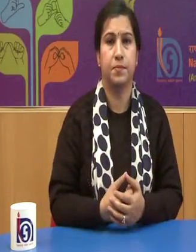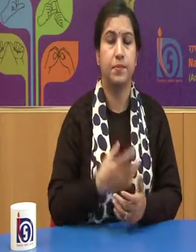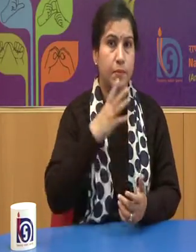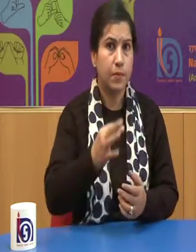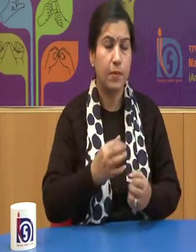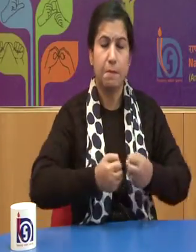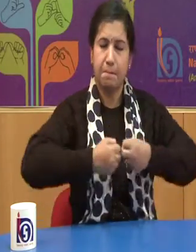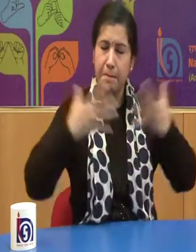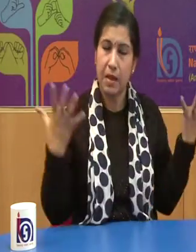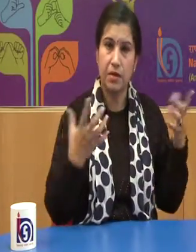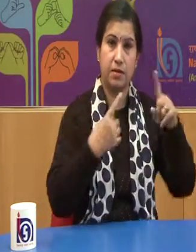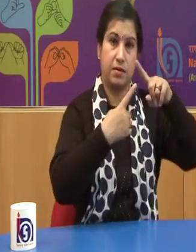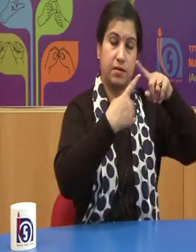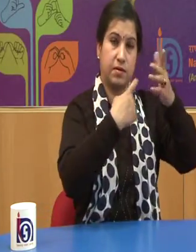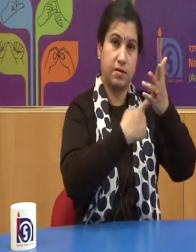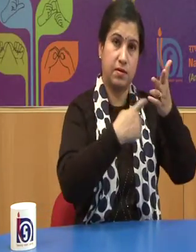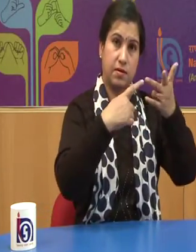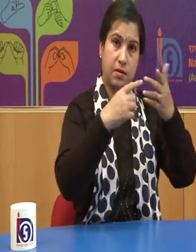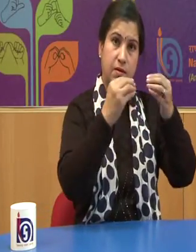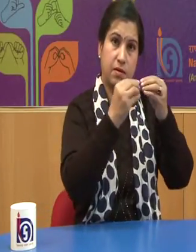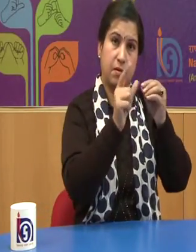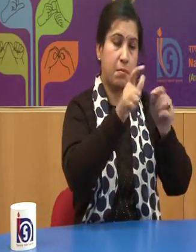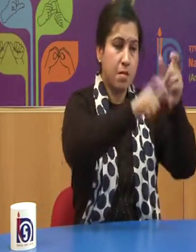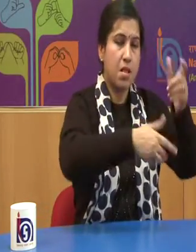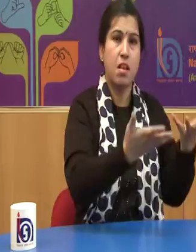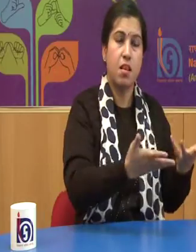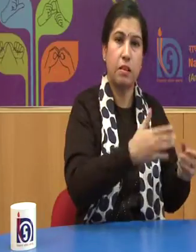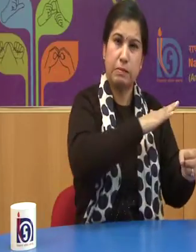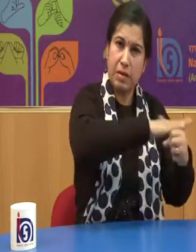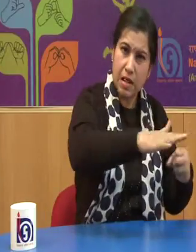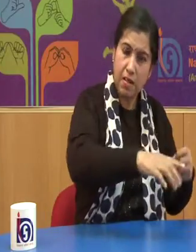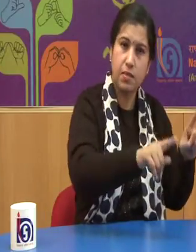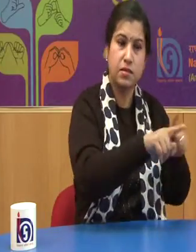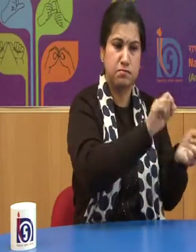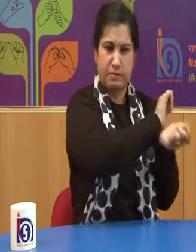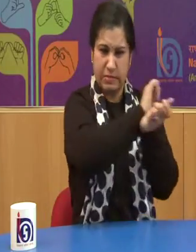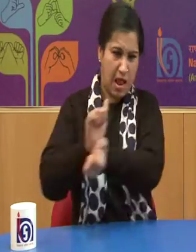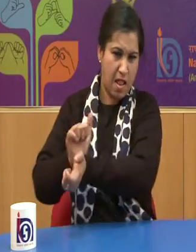In fact, many tribals were killed and many others were sent to jail.